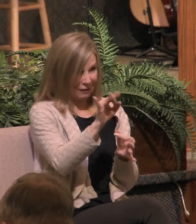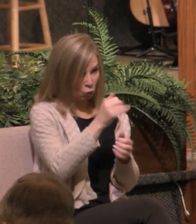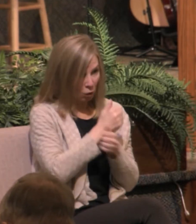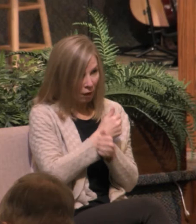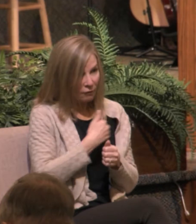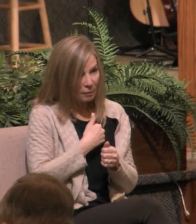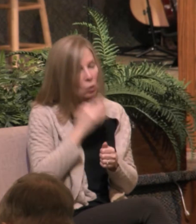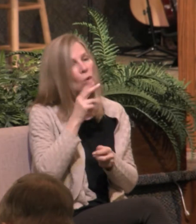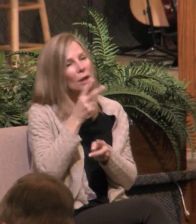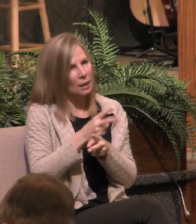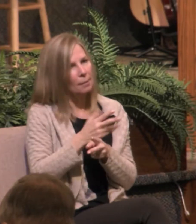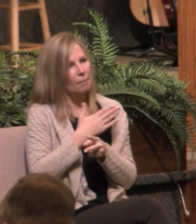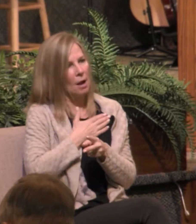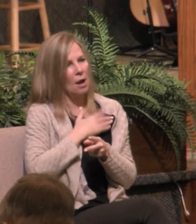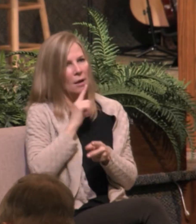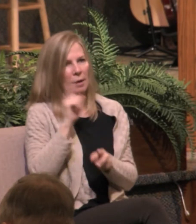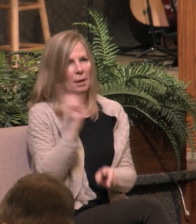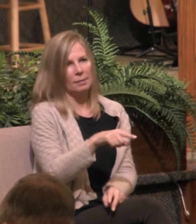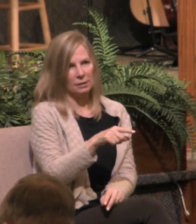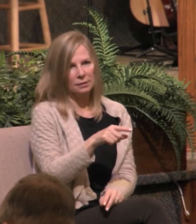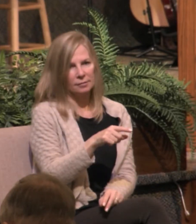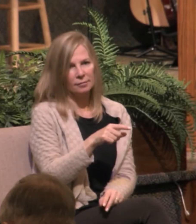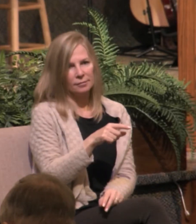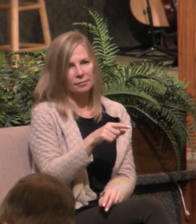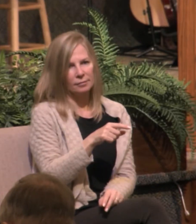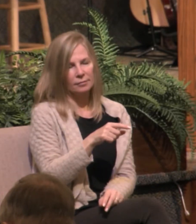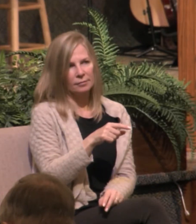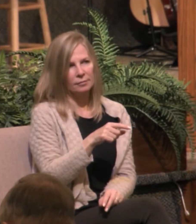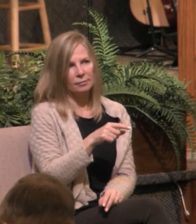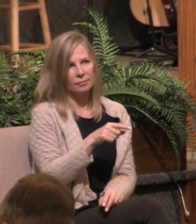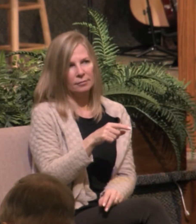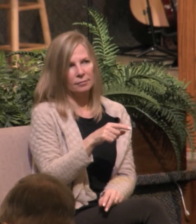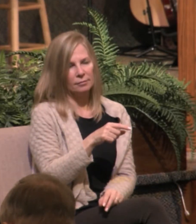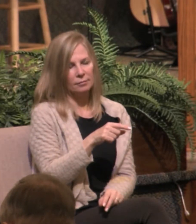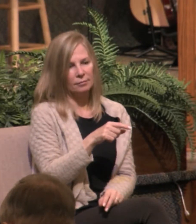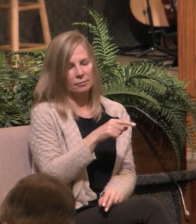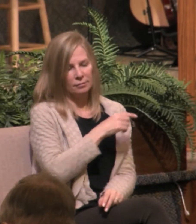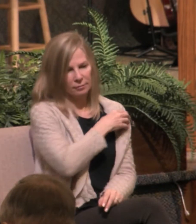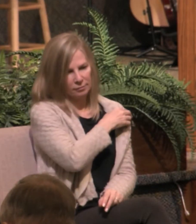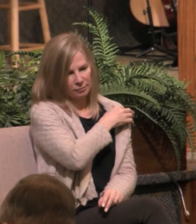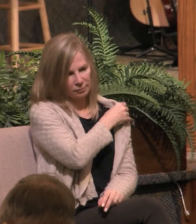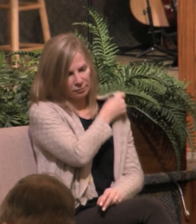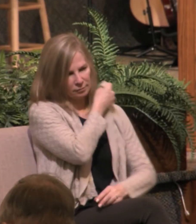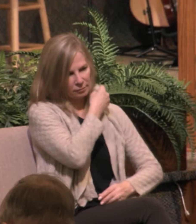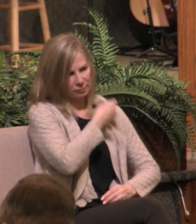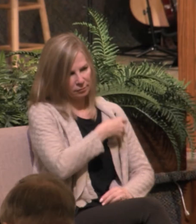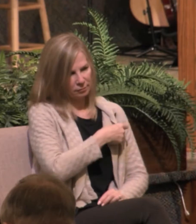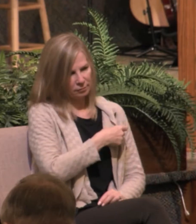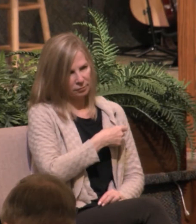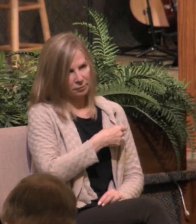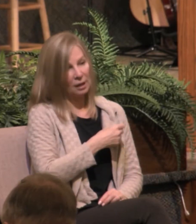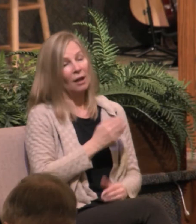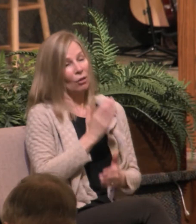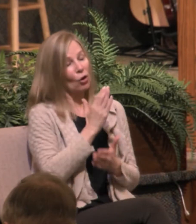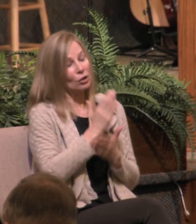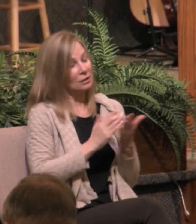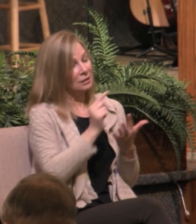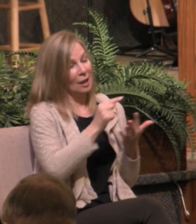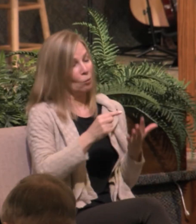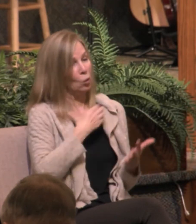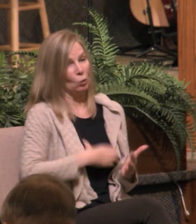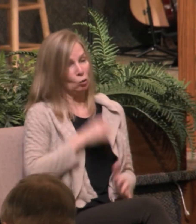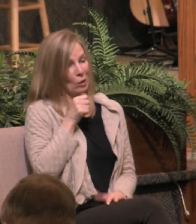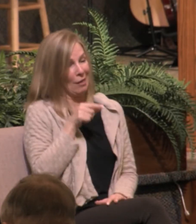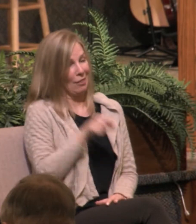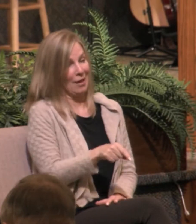my commandments. And that includes the ones that we wish weren't in the Bible, that we don't